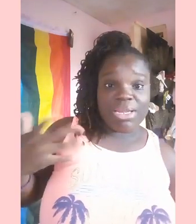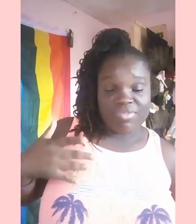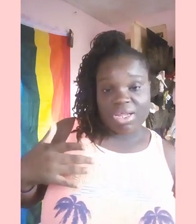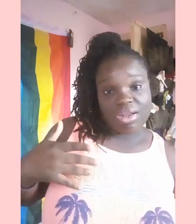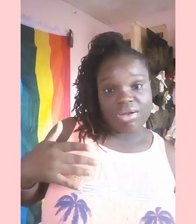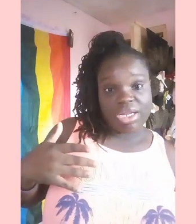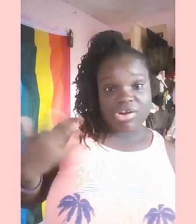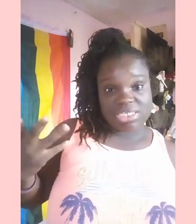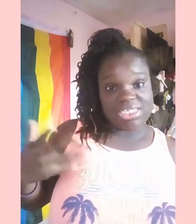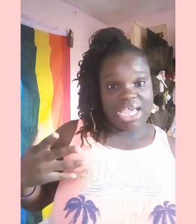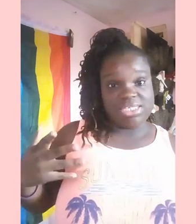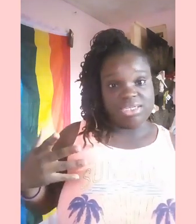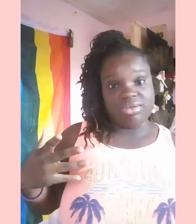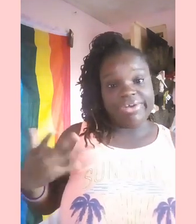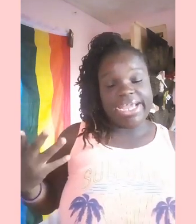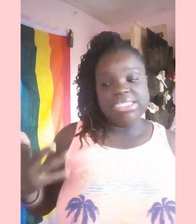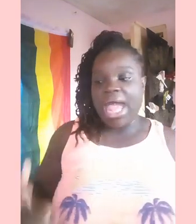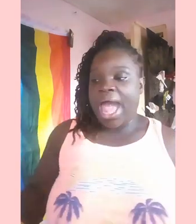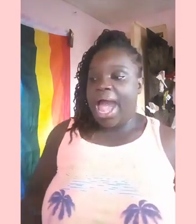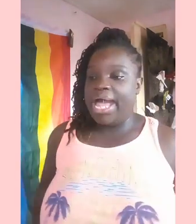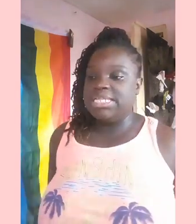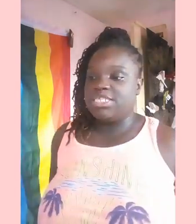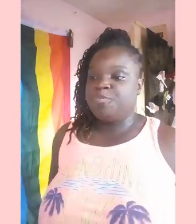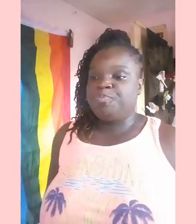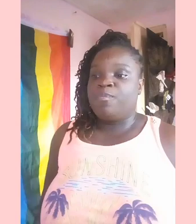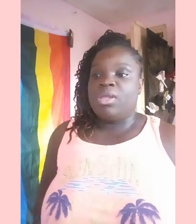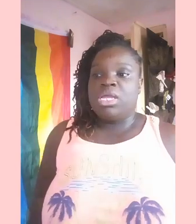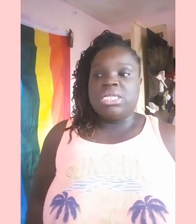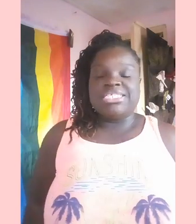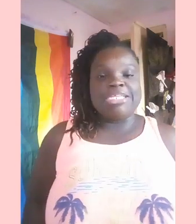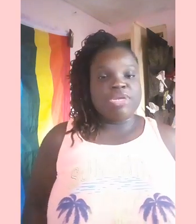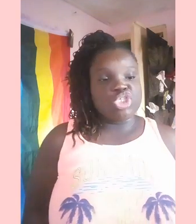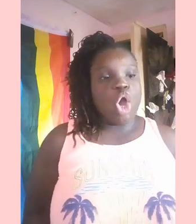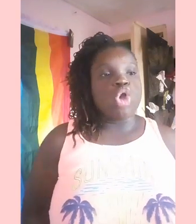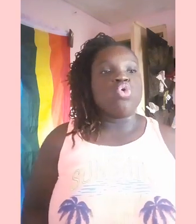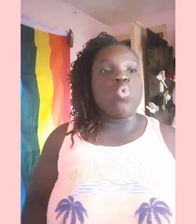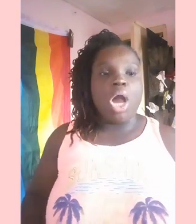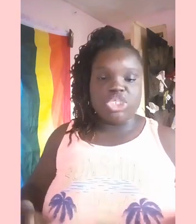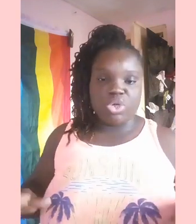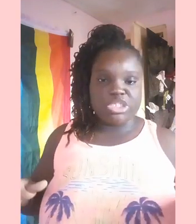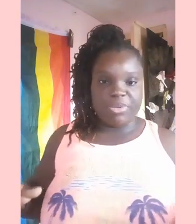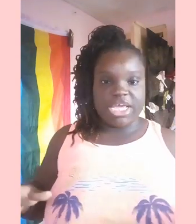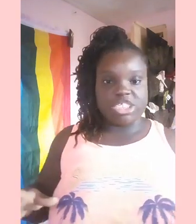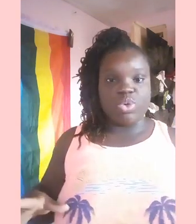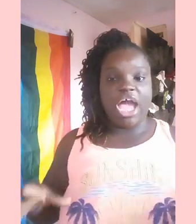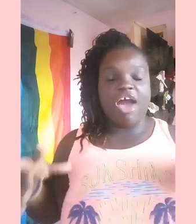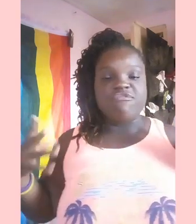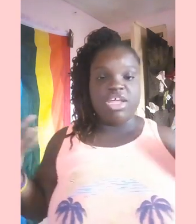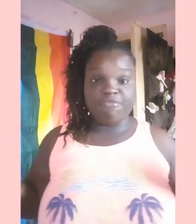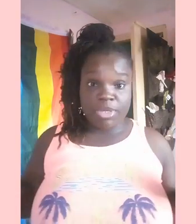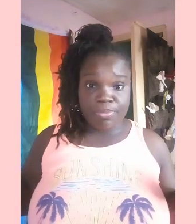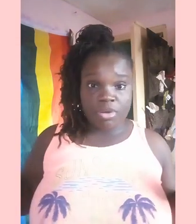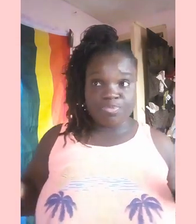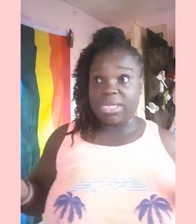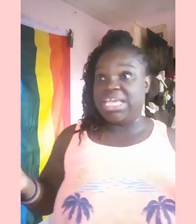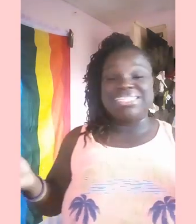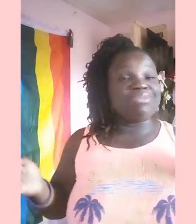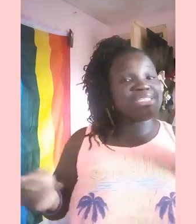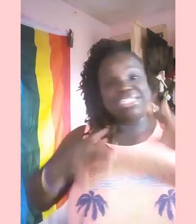living in our society, right? And similar to how you walk into a space where you have deaf people and you see them just a